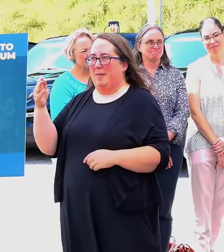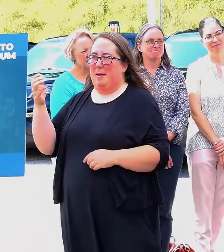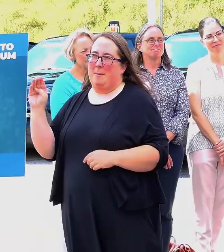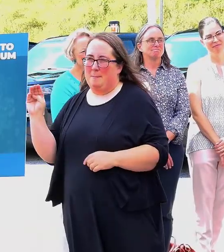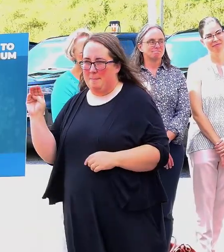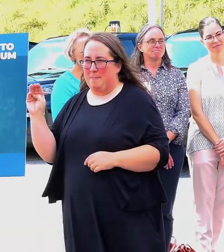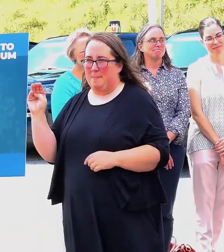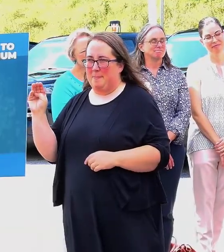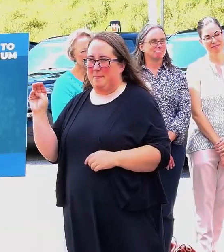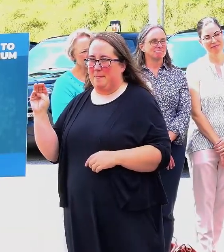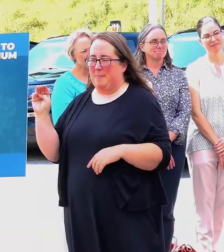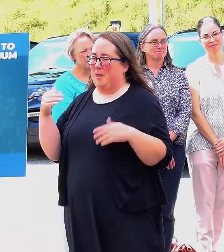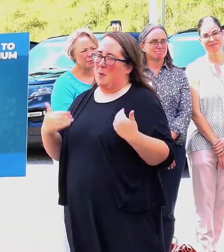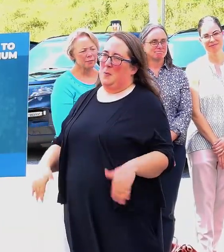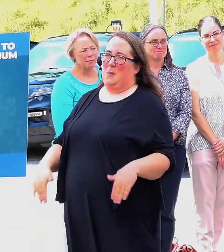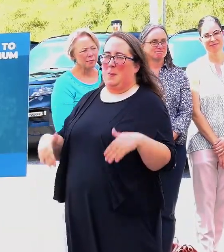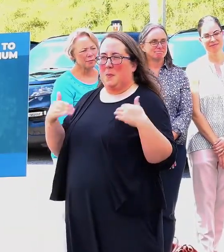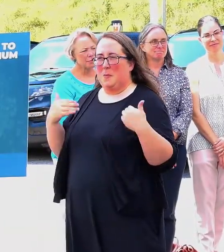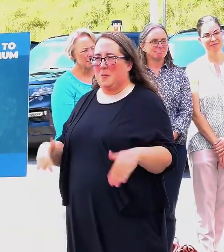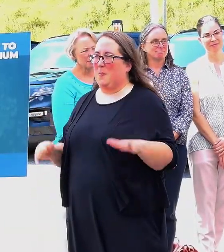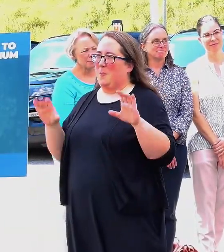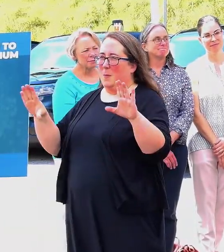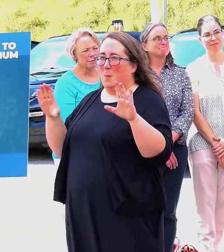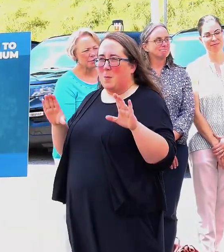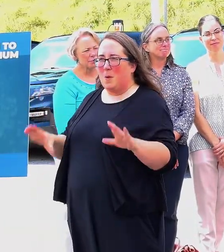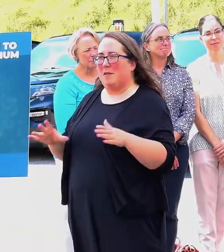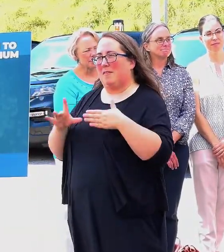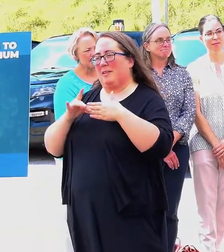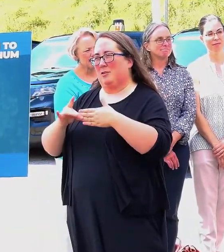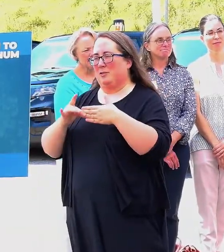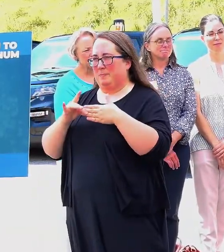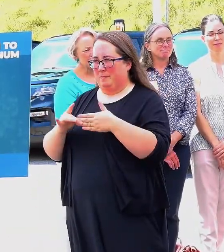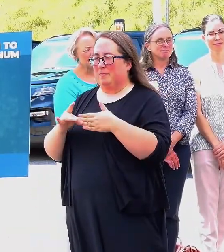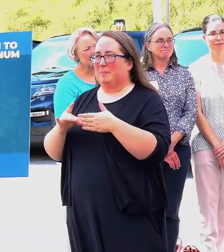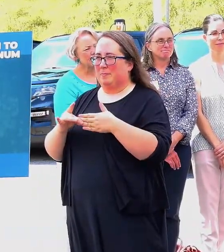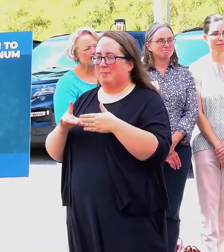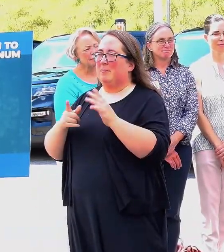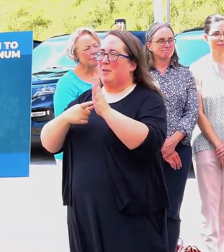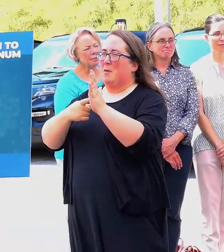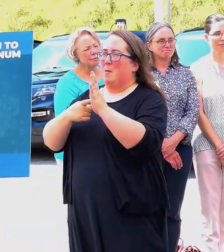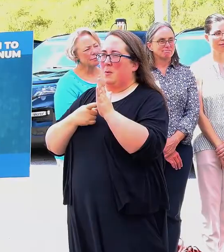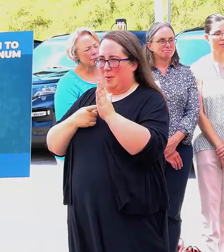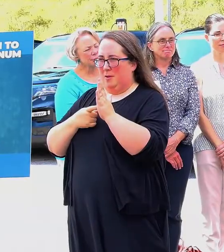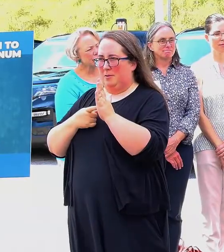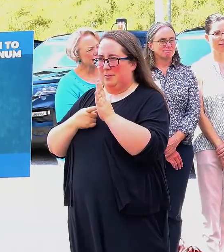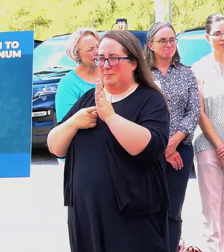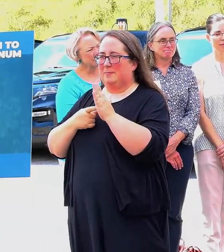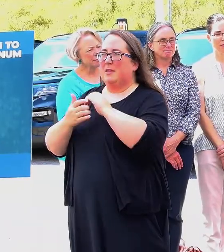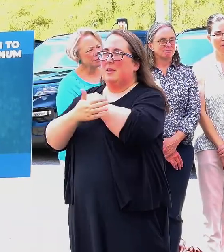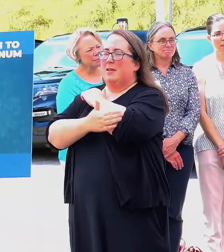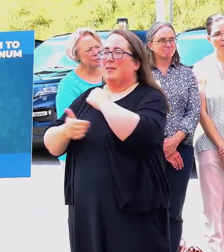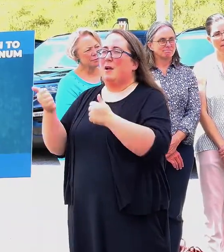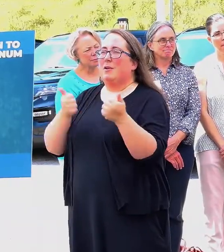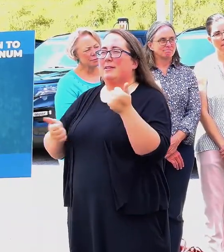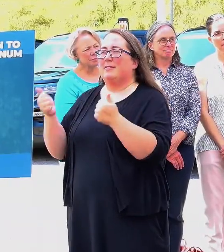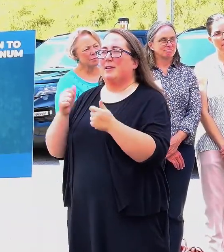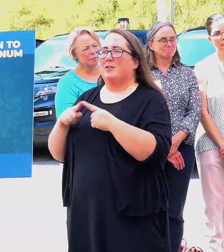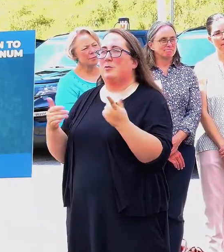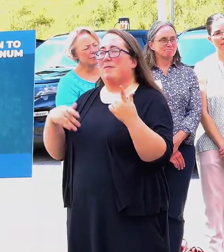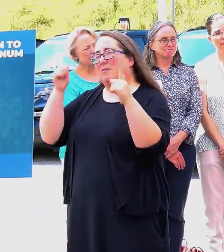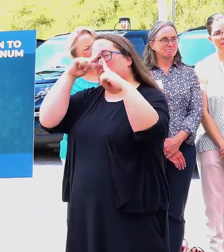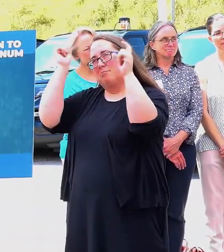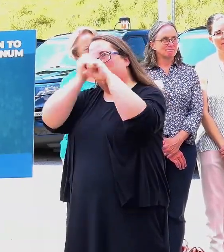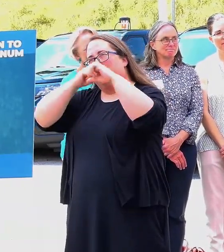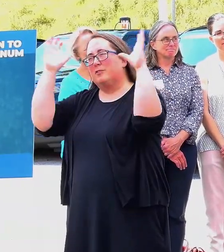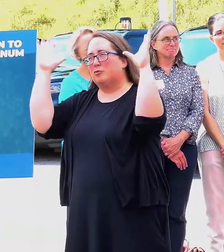Platinum. That's incredible leadership, and it requires the county exec to have a